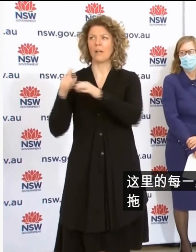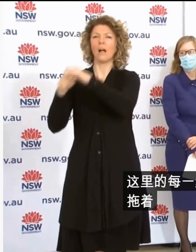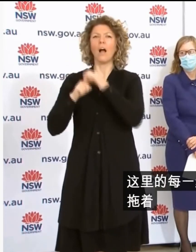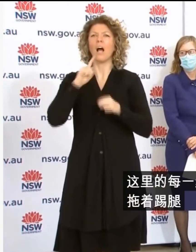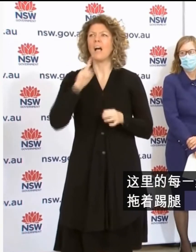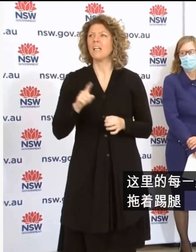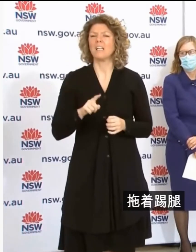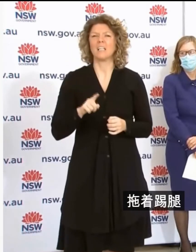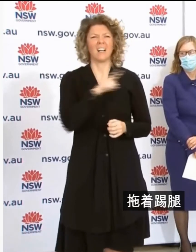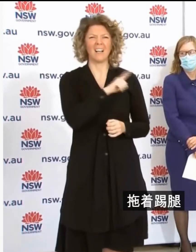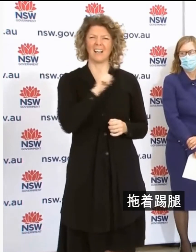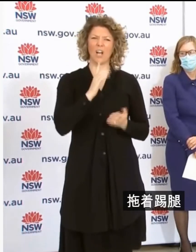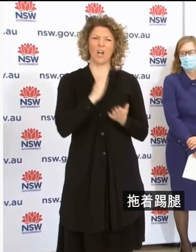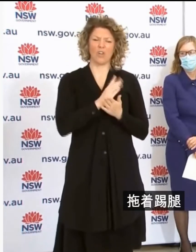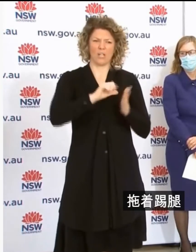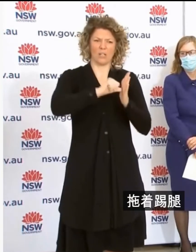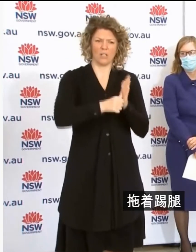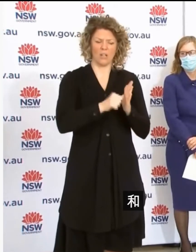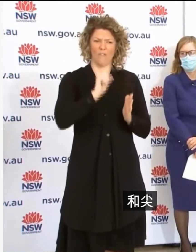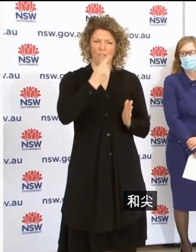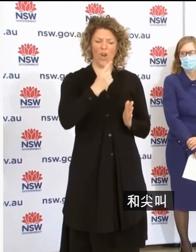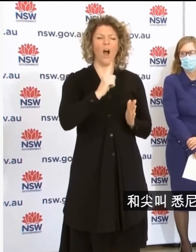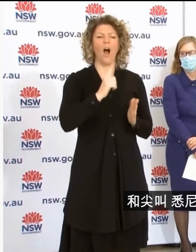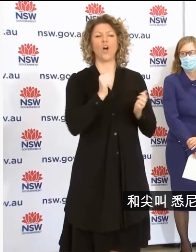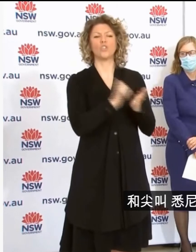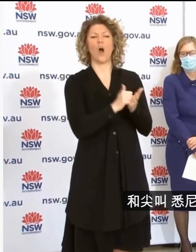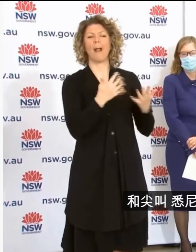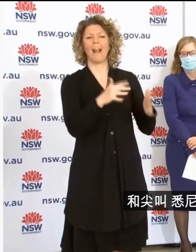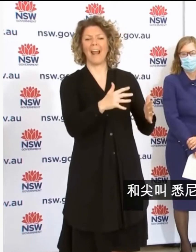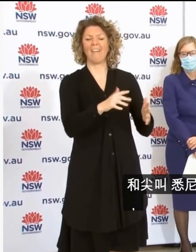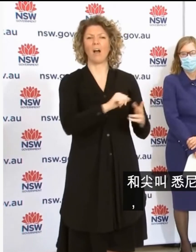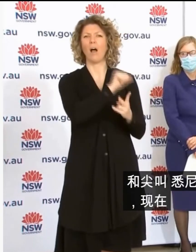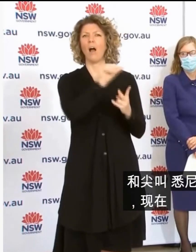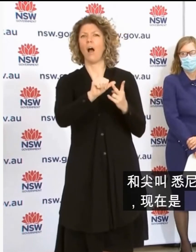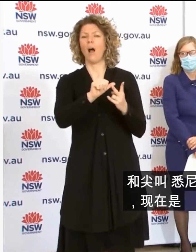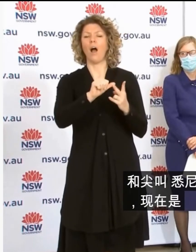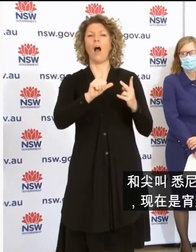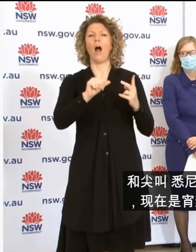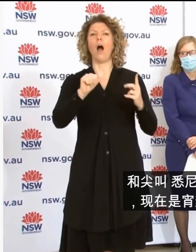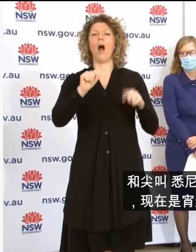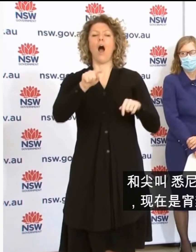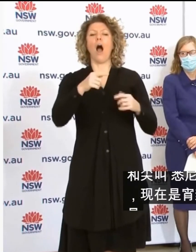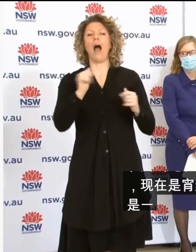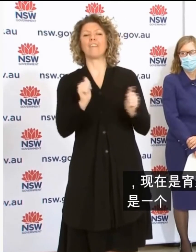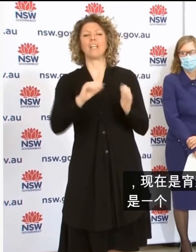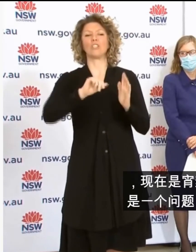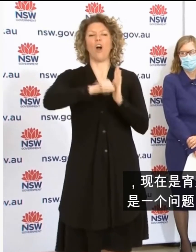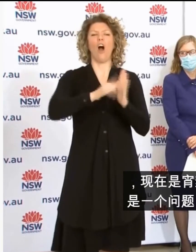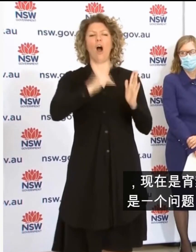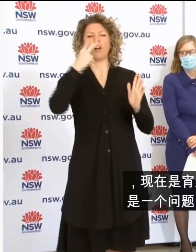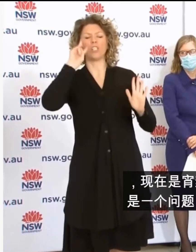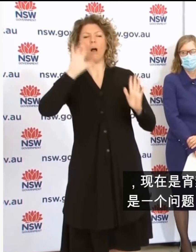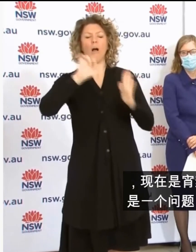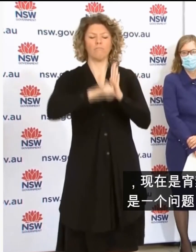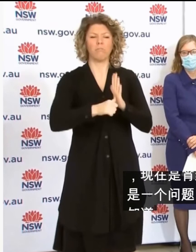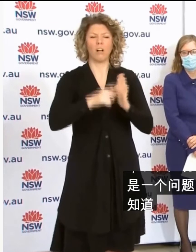know, lockdown light with non-essential retail allowed to open, and then it was the ring fence around Sydney, and now it's a curfew on the LGAs of concern. So